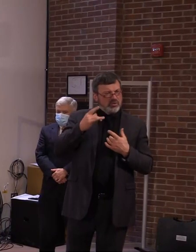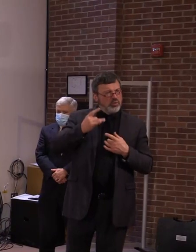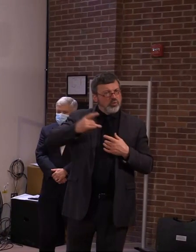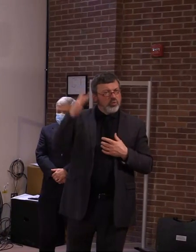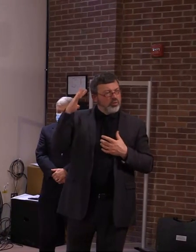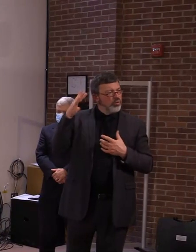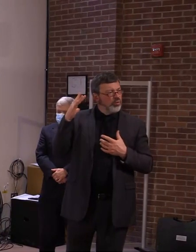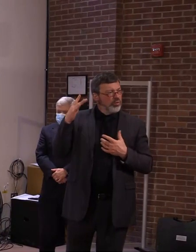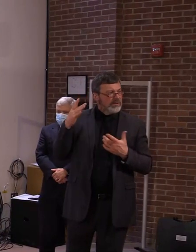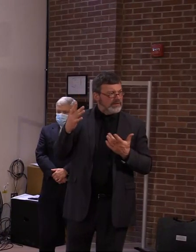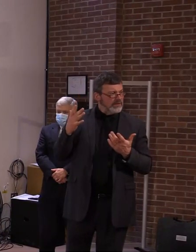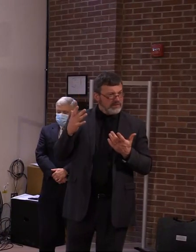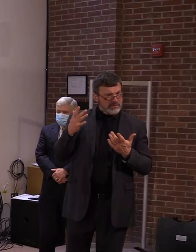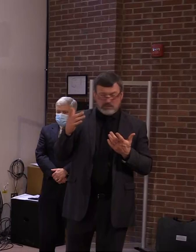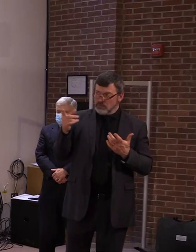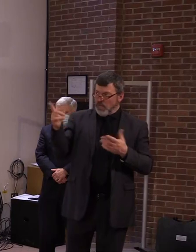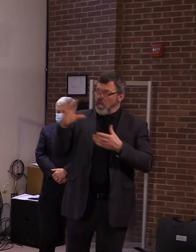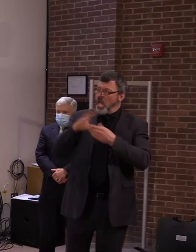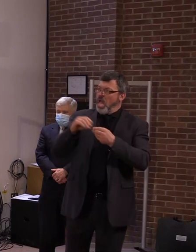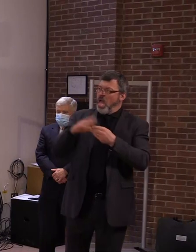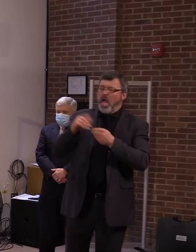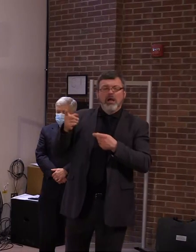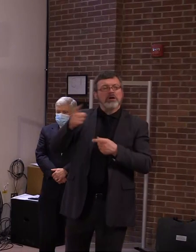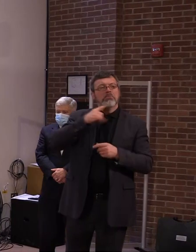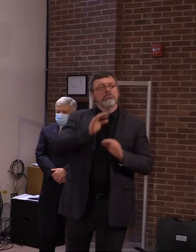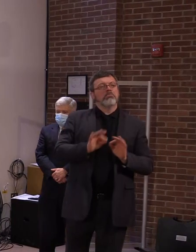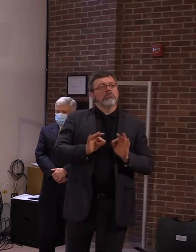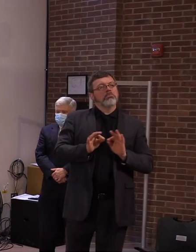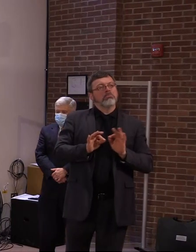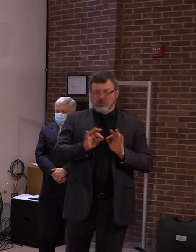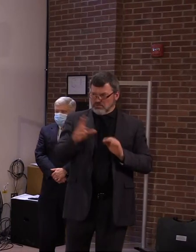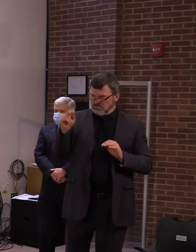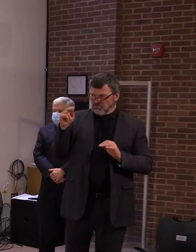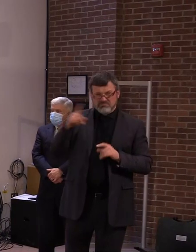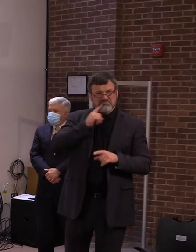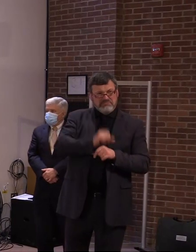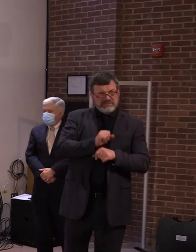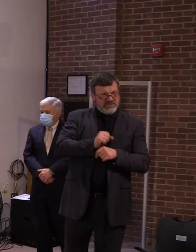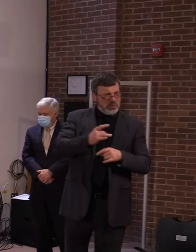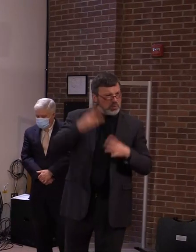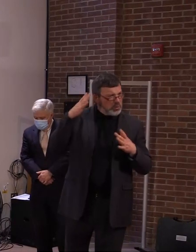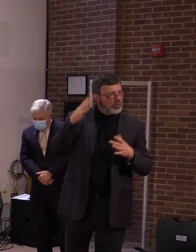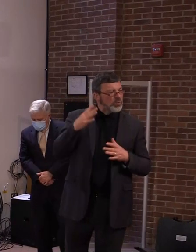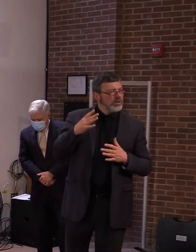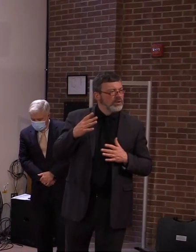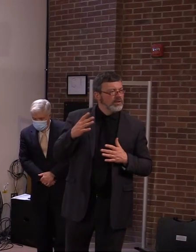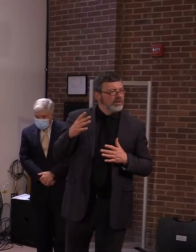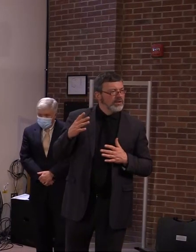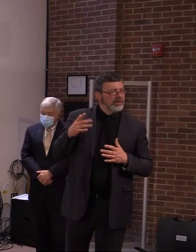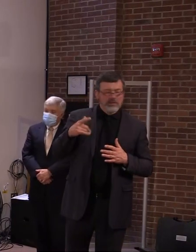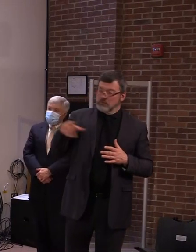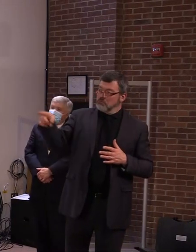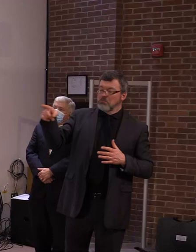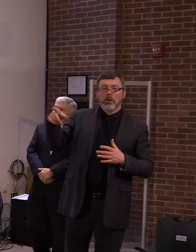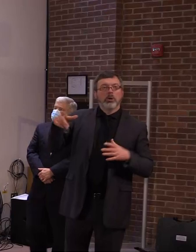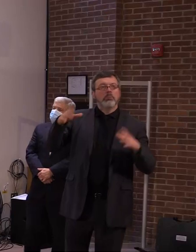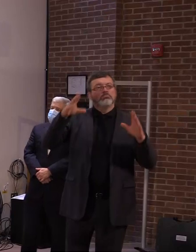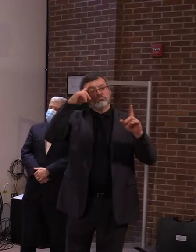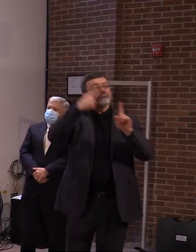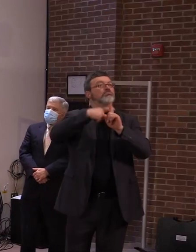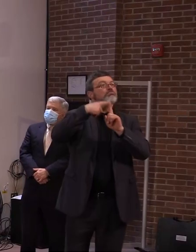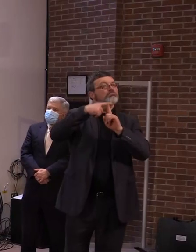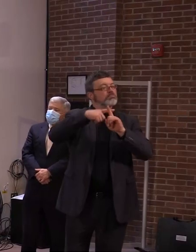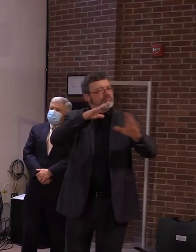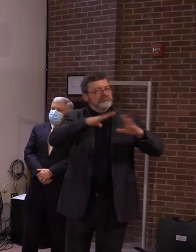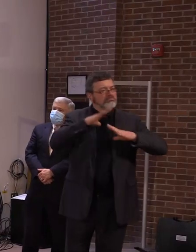been a pretty optimistic view heading into the holidays at a time when our hospitalizations are higher than they've ever been. Could